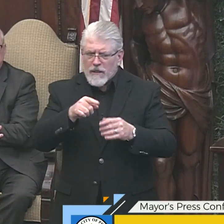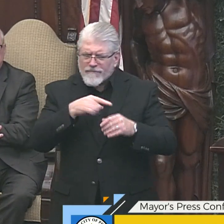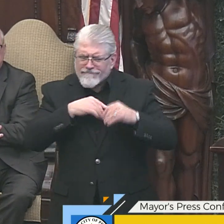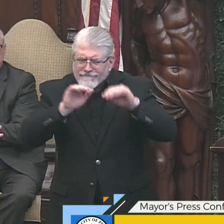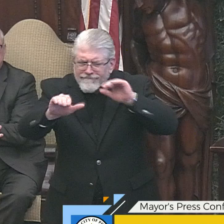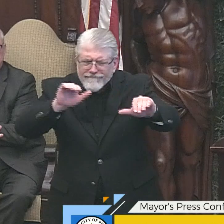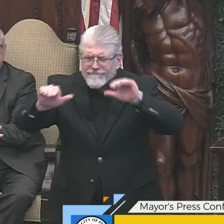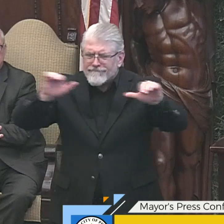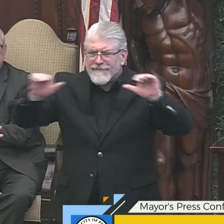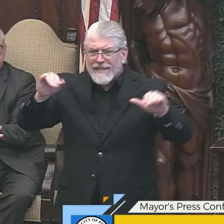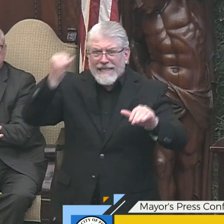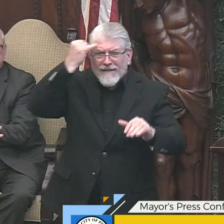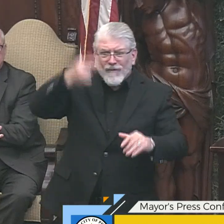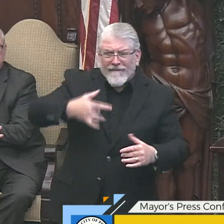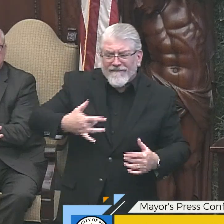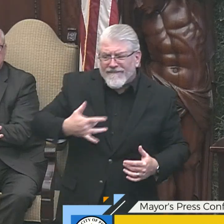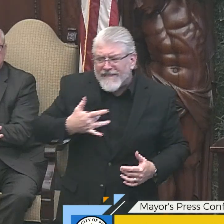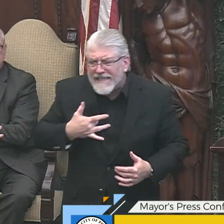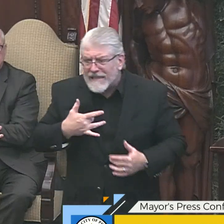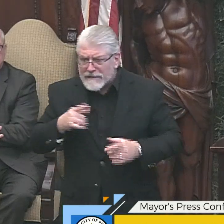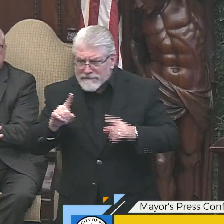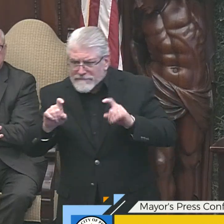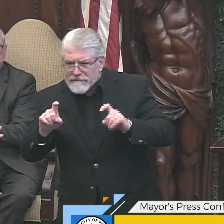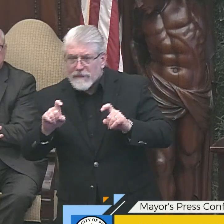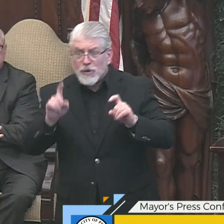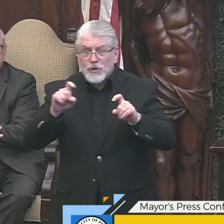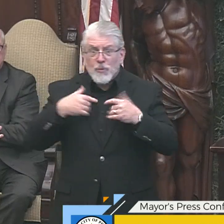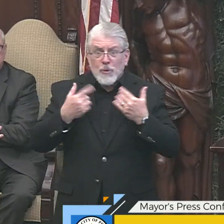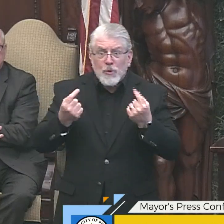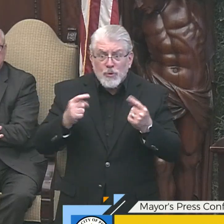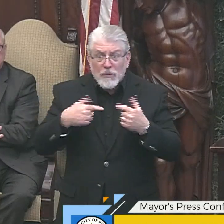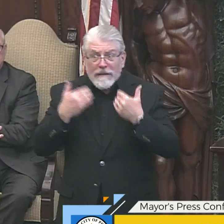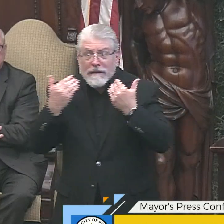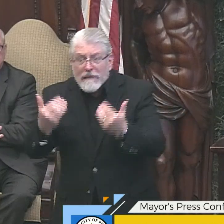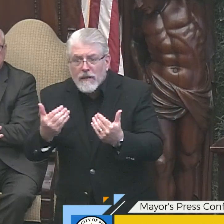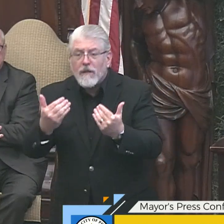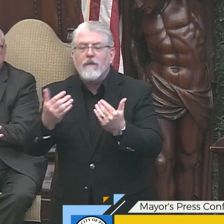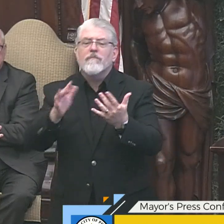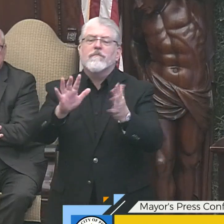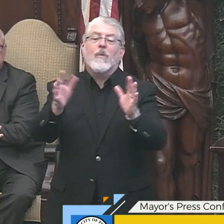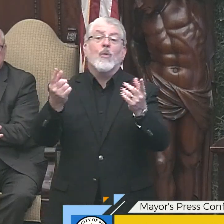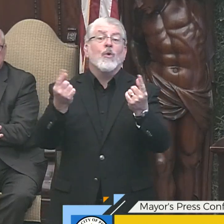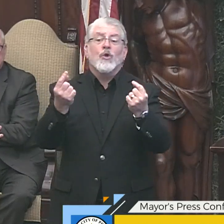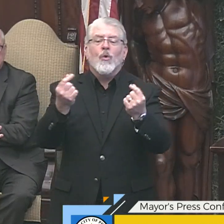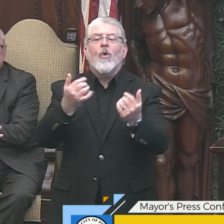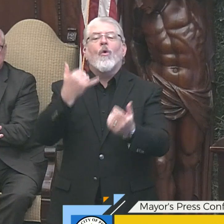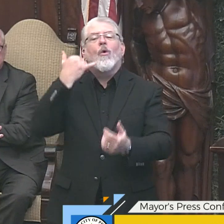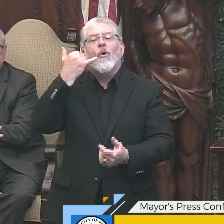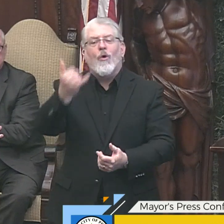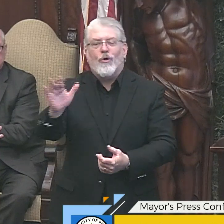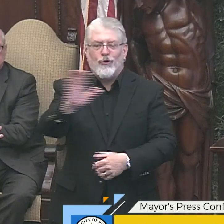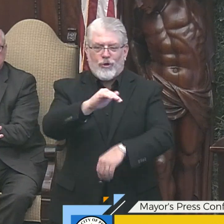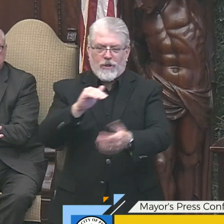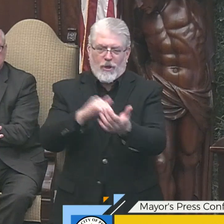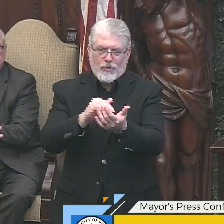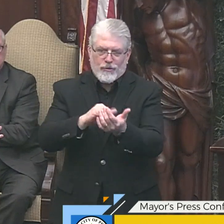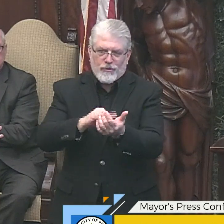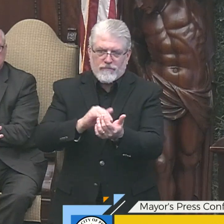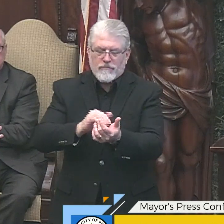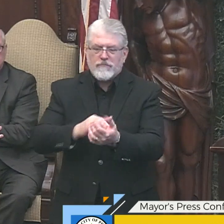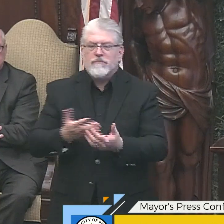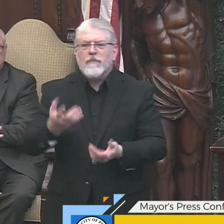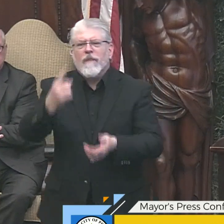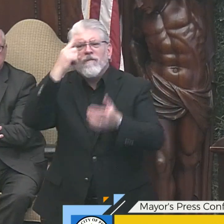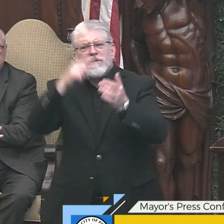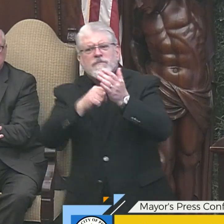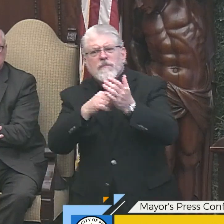is appropriate, contact the provider who was the last one that provided care for you. So if you saw a doctor affiliated